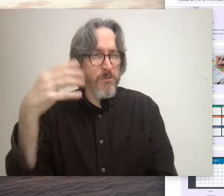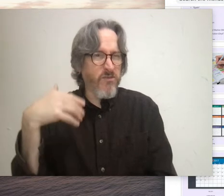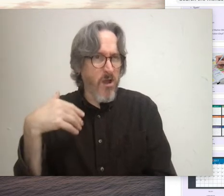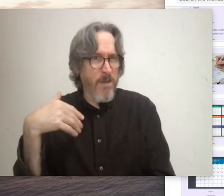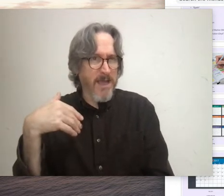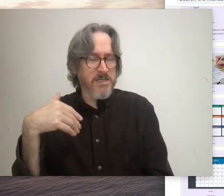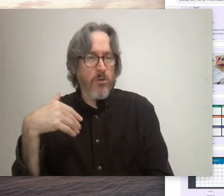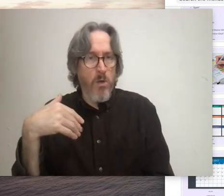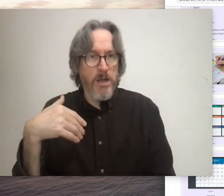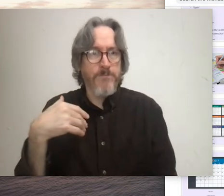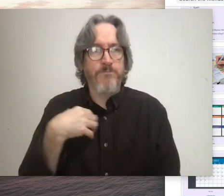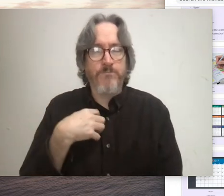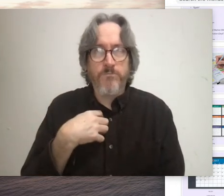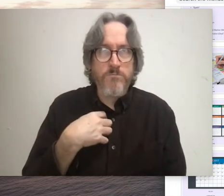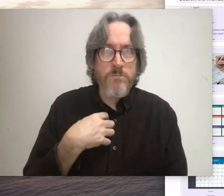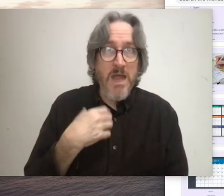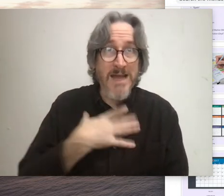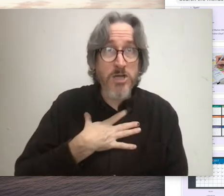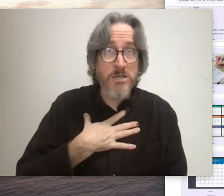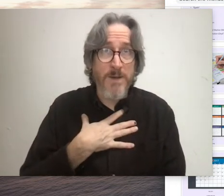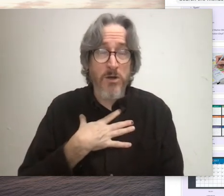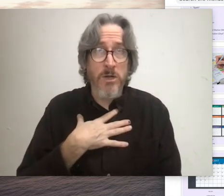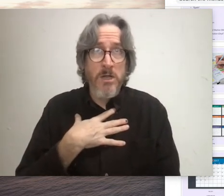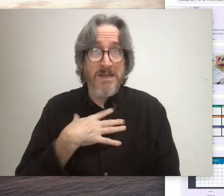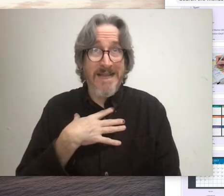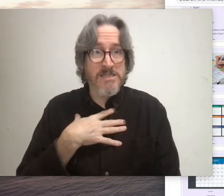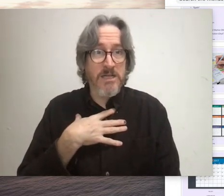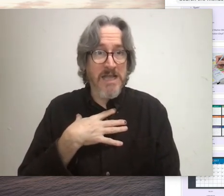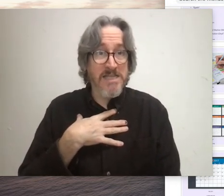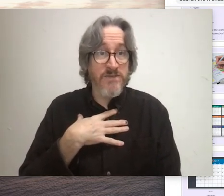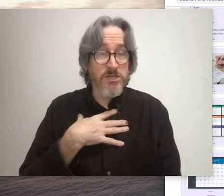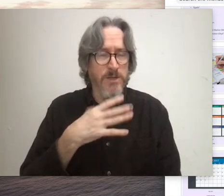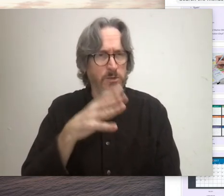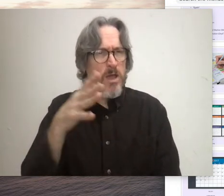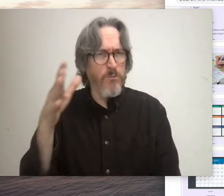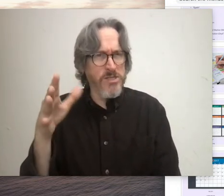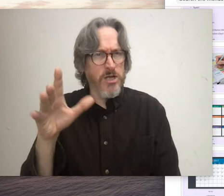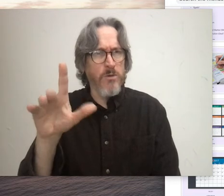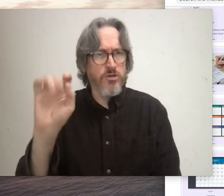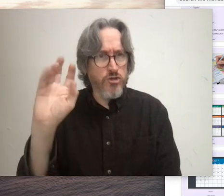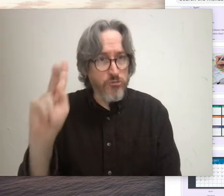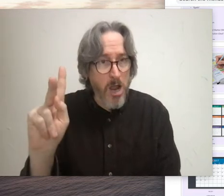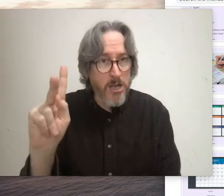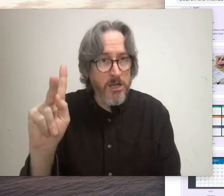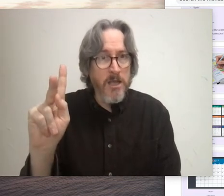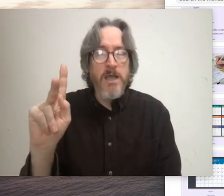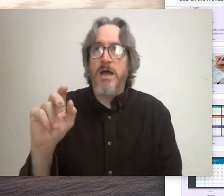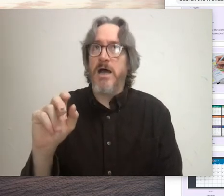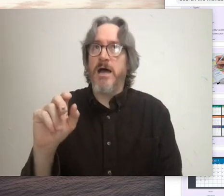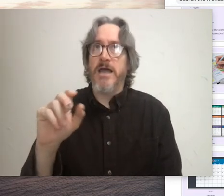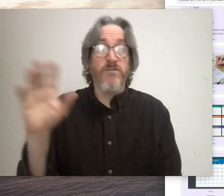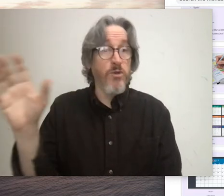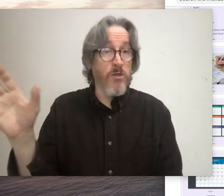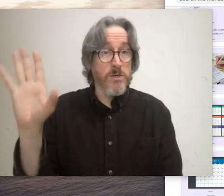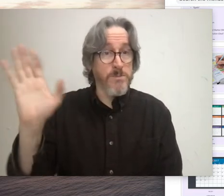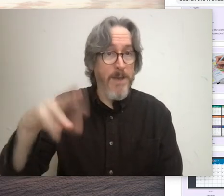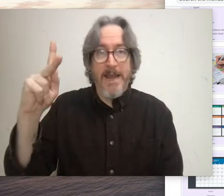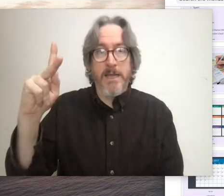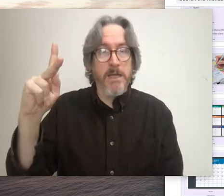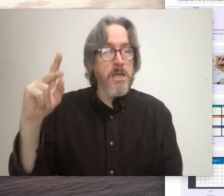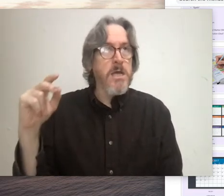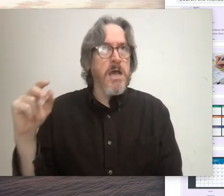you remember from ASL1, I talked about lexicalized fingerspelling, and we saw with truck and a few other